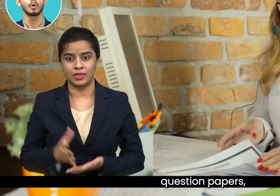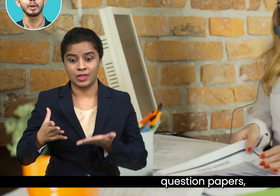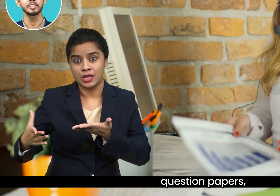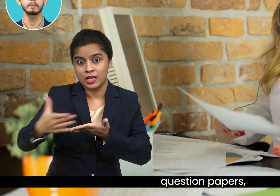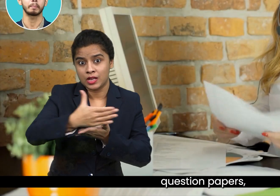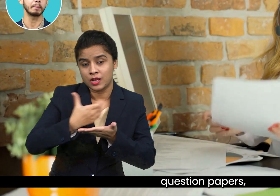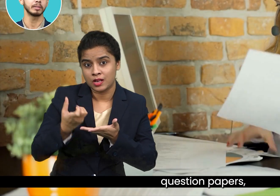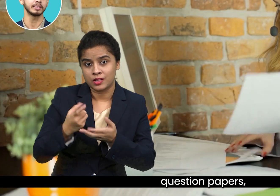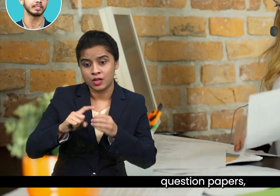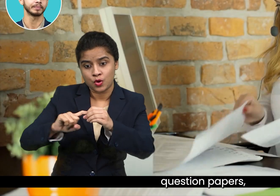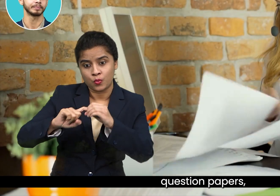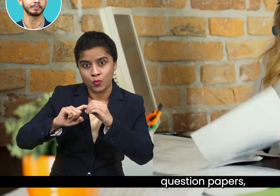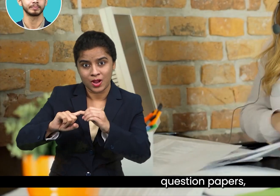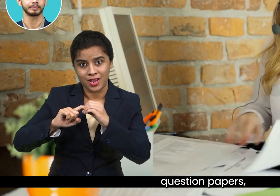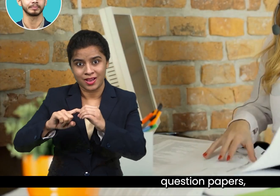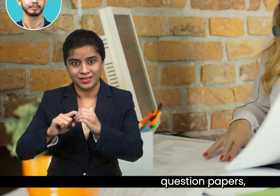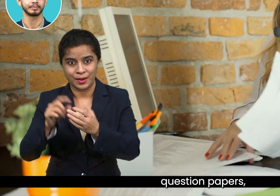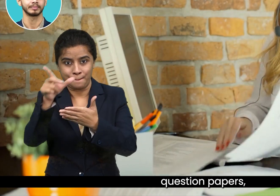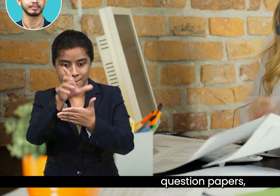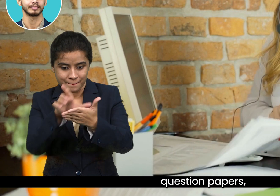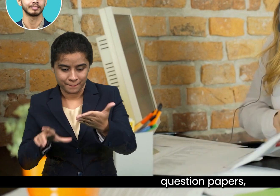collects question papers,